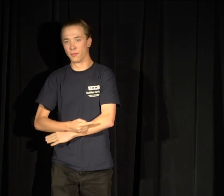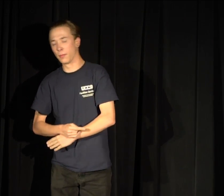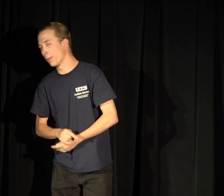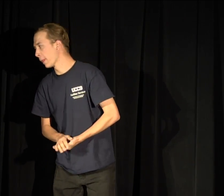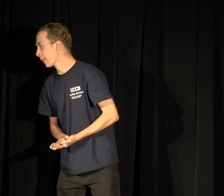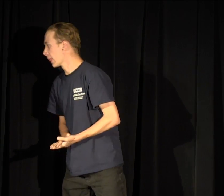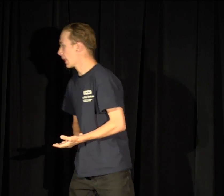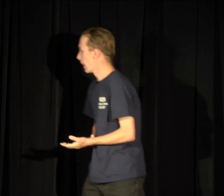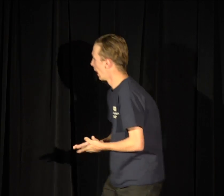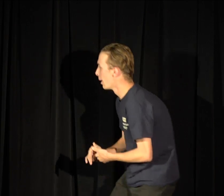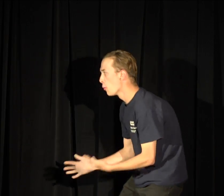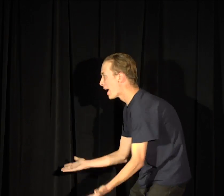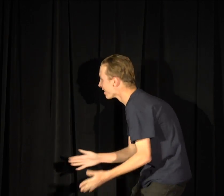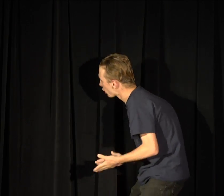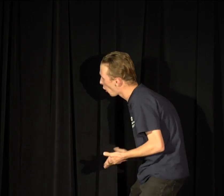So the first day.